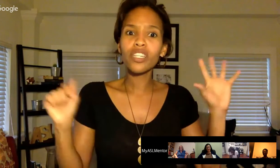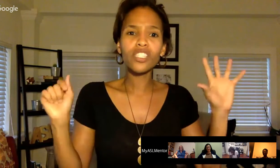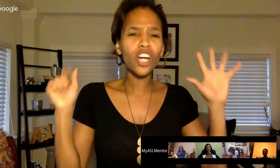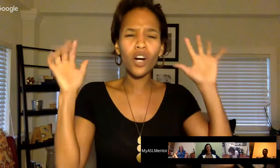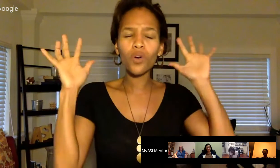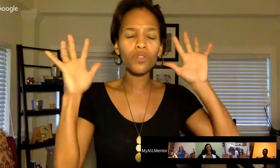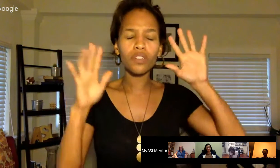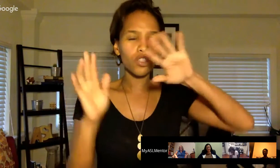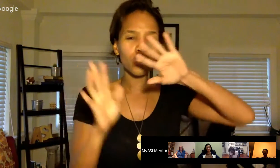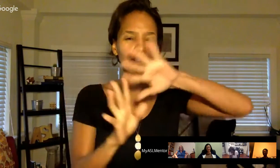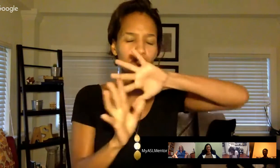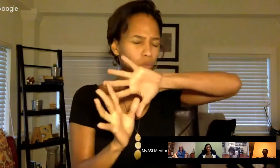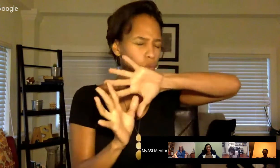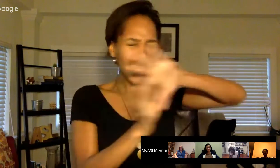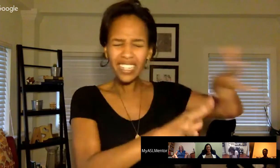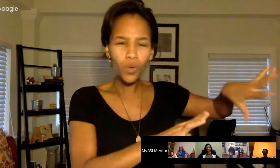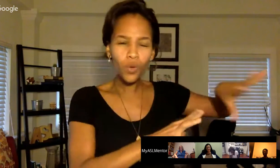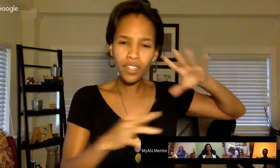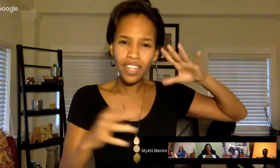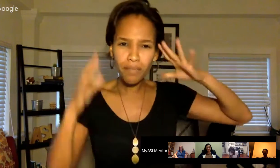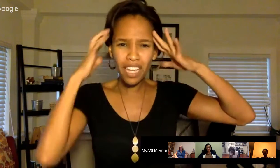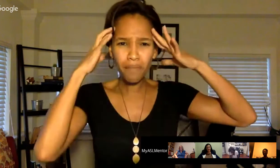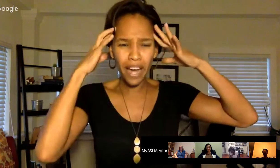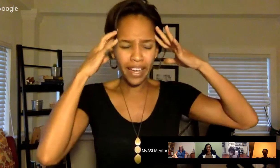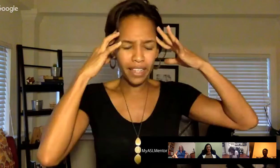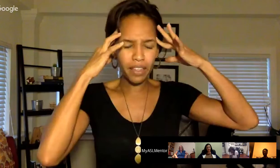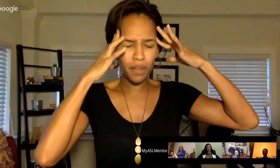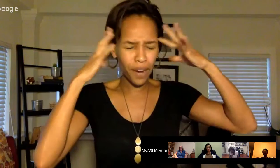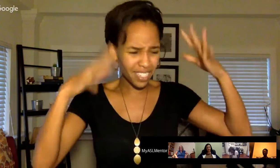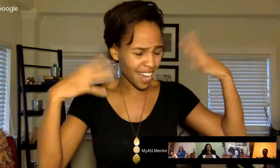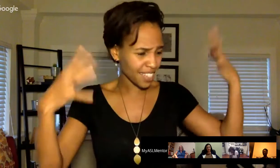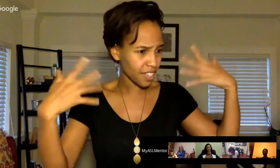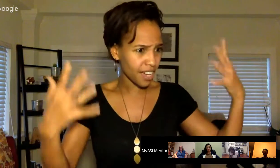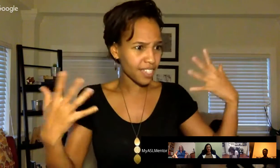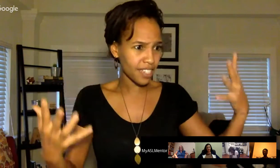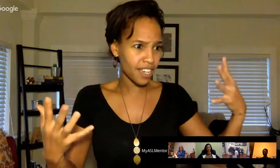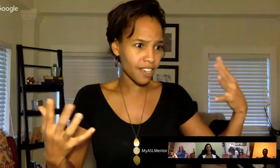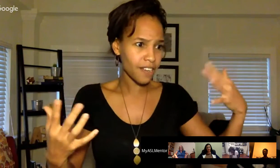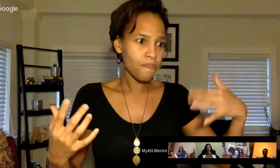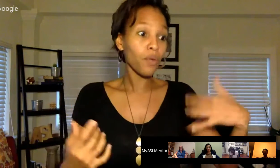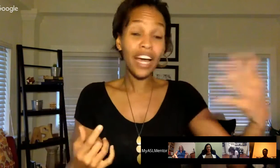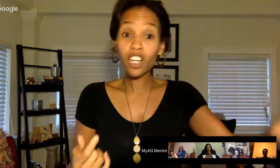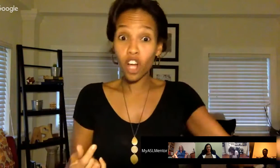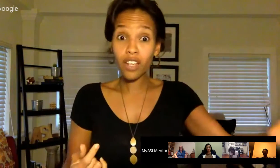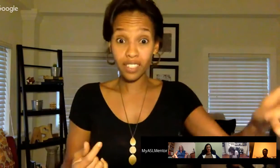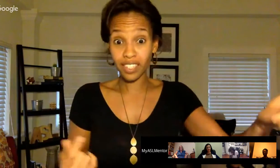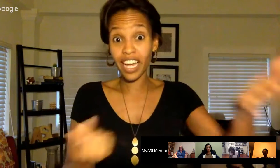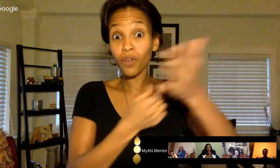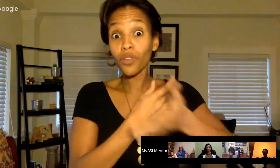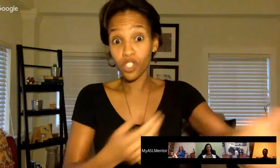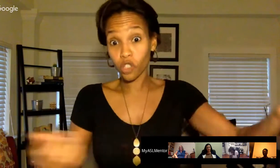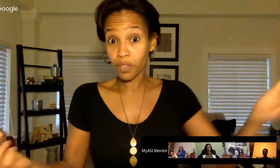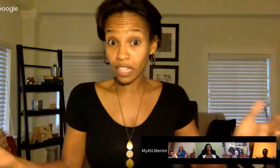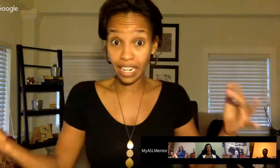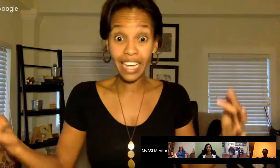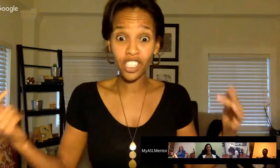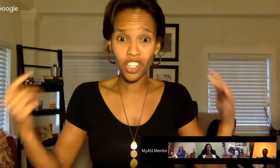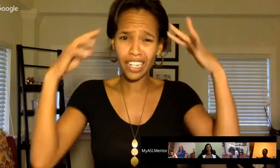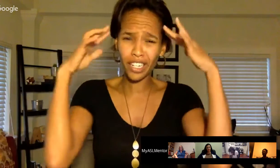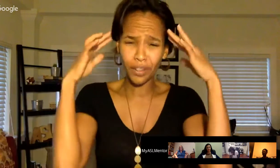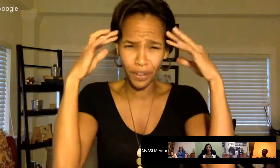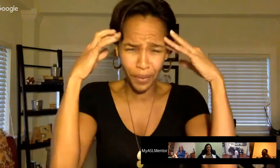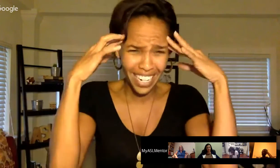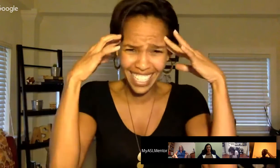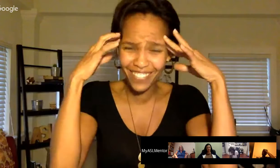And just what in the world do they mean by the president has a lot at stake? when I lost this, I wrote the stupid thing, and I still